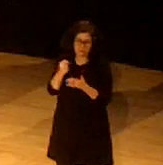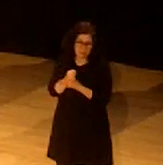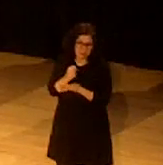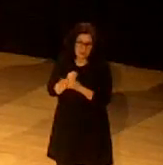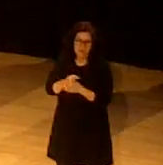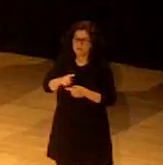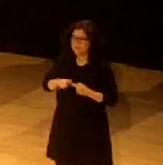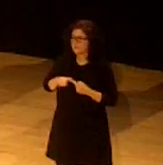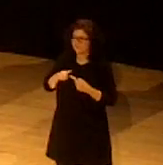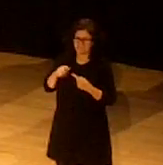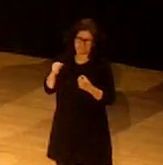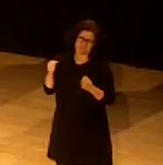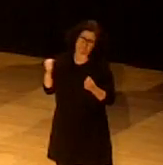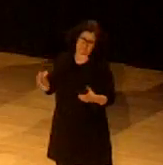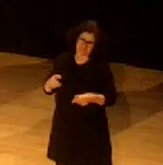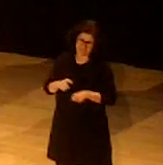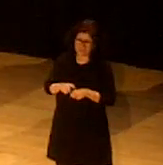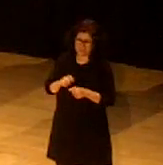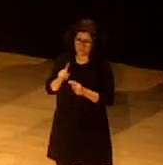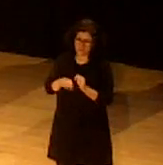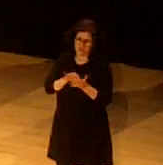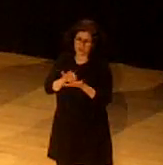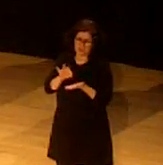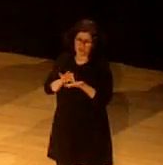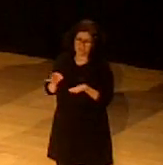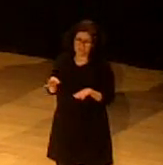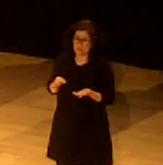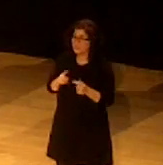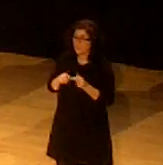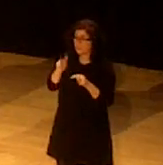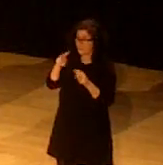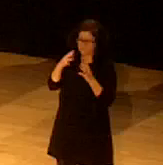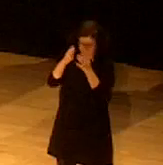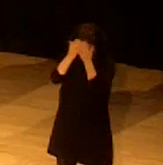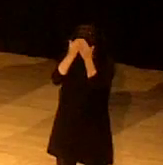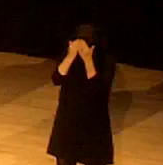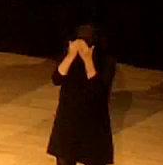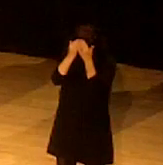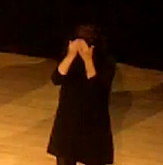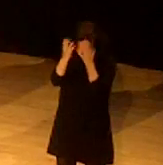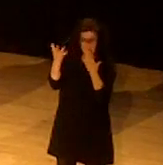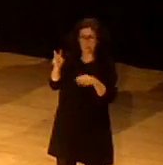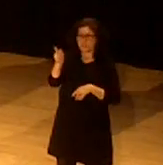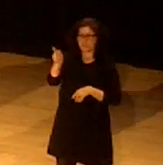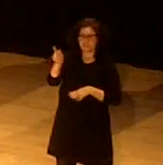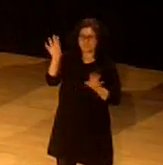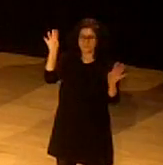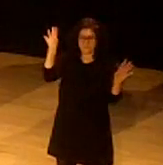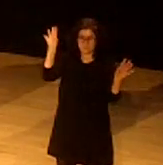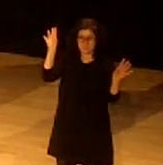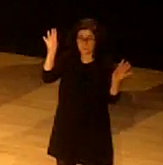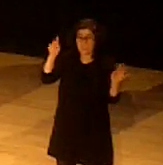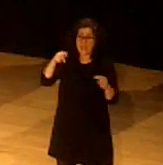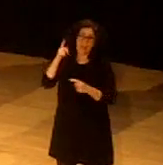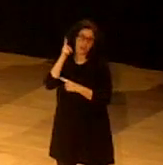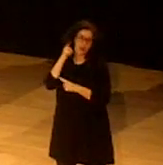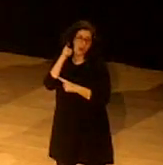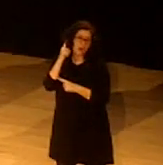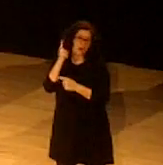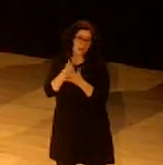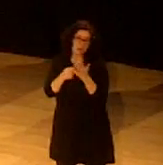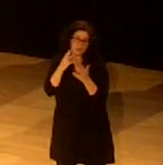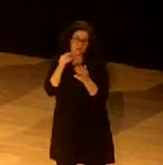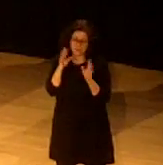many times. I mean, just I couldn't even watch it because I never knew. I mean, I heard about what you